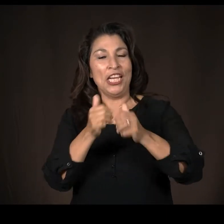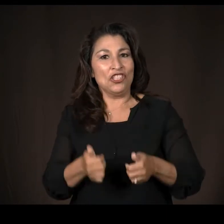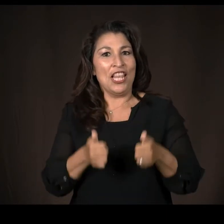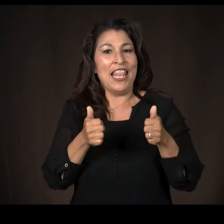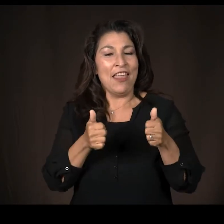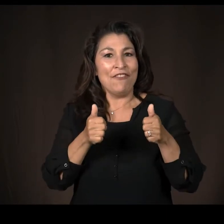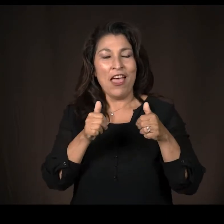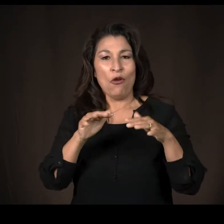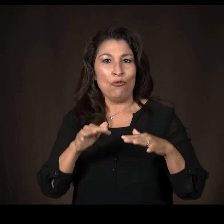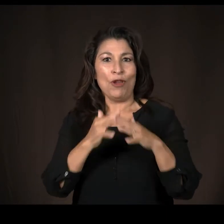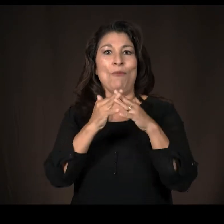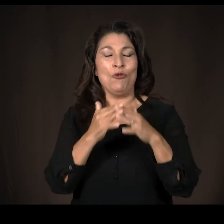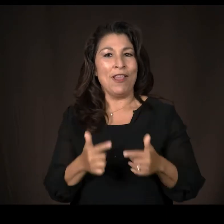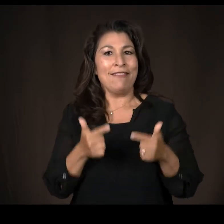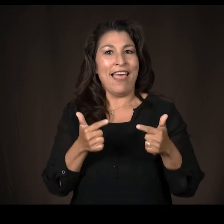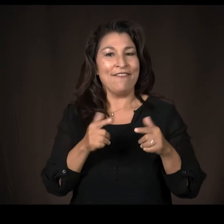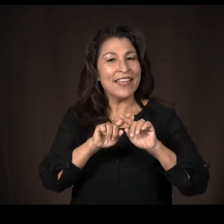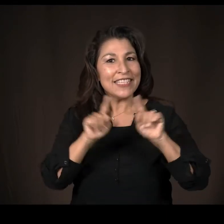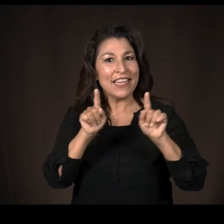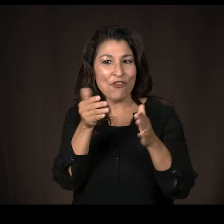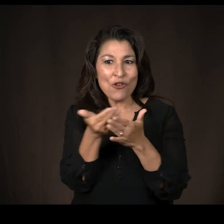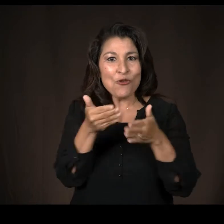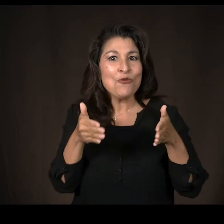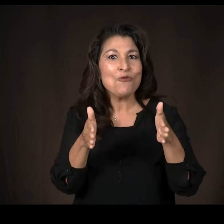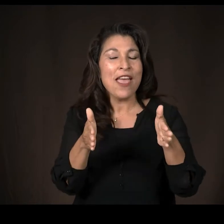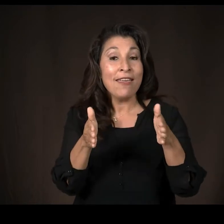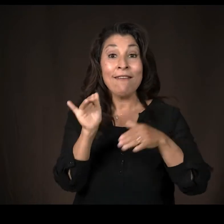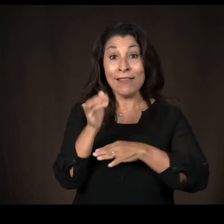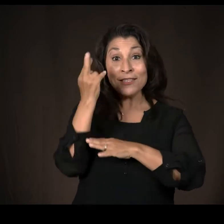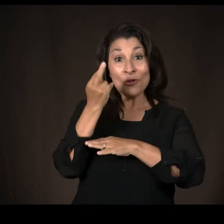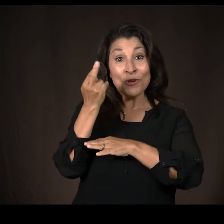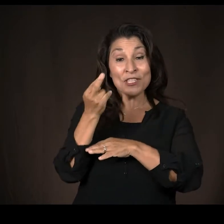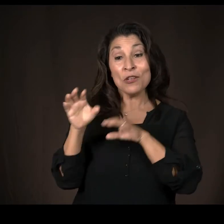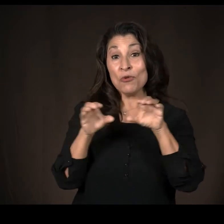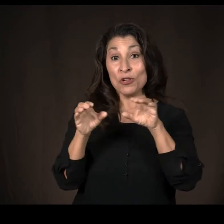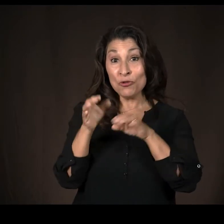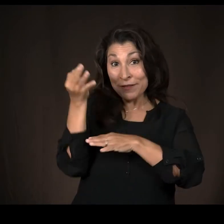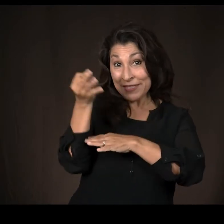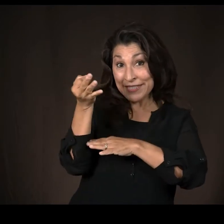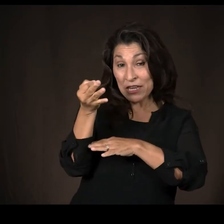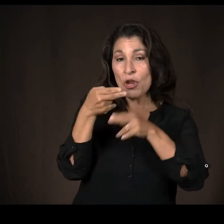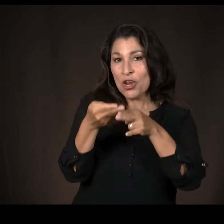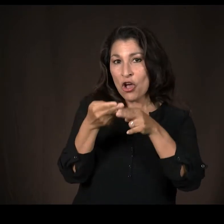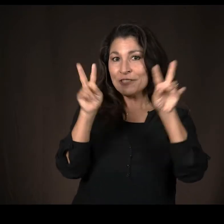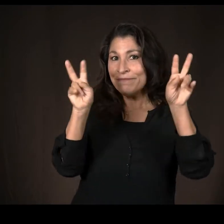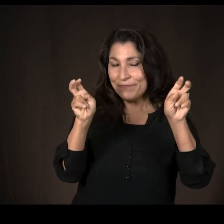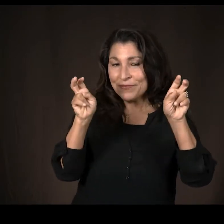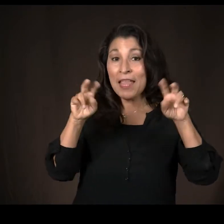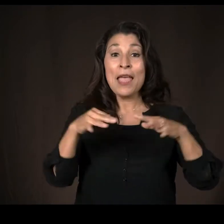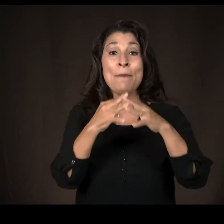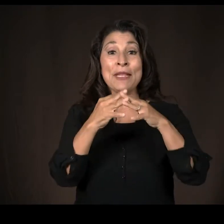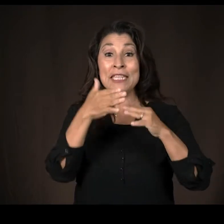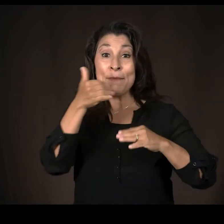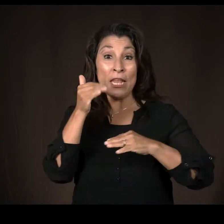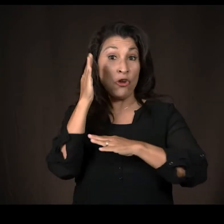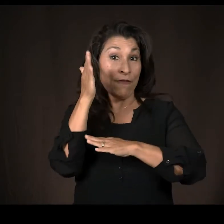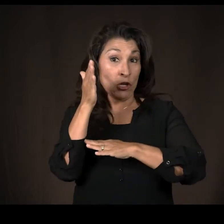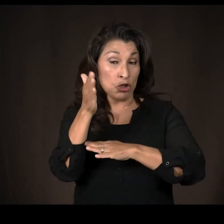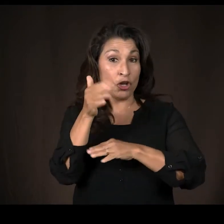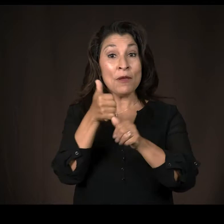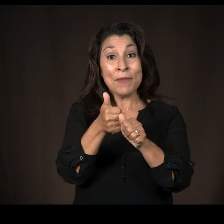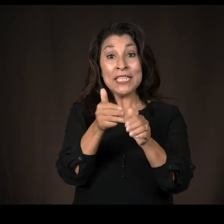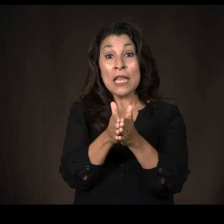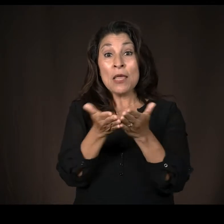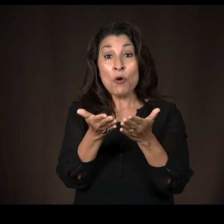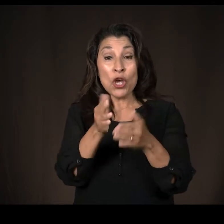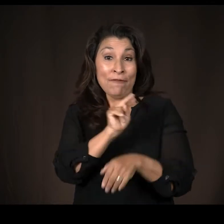to reboot your life in a completely new way. And that's why we're doing this series called Building a Better Future based on the